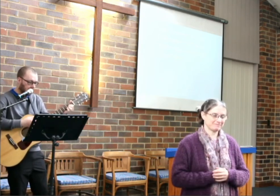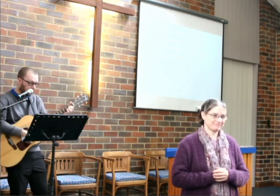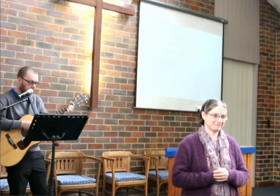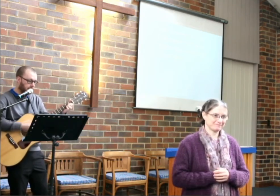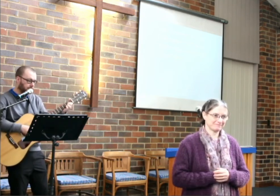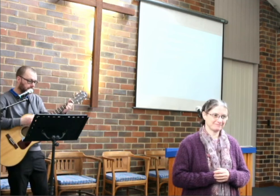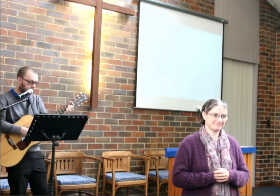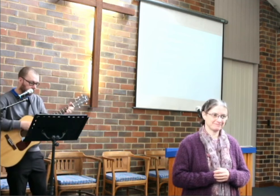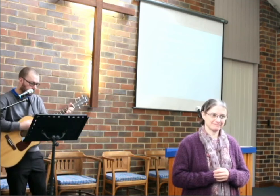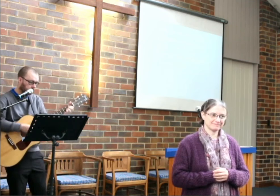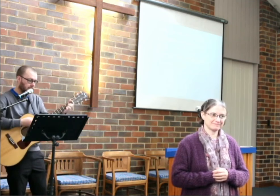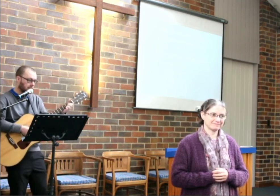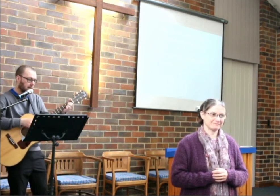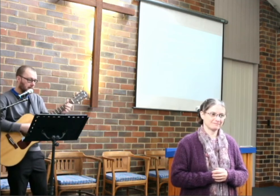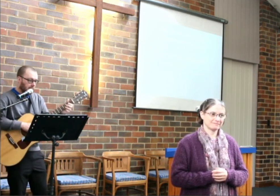name.